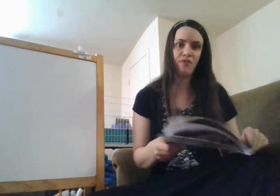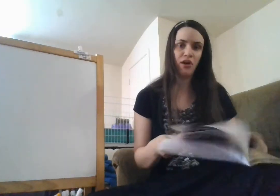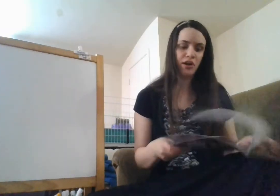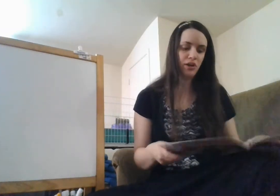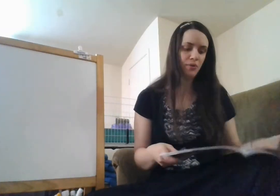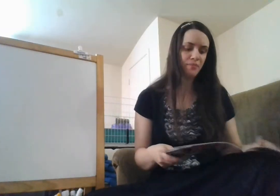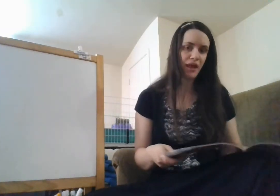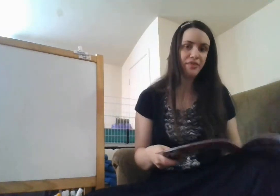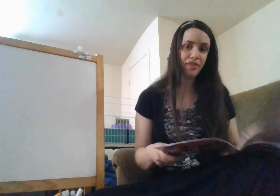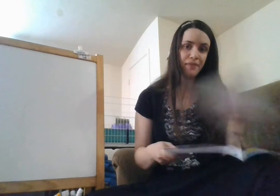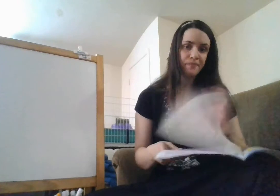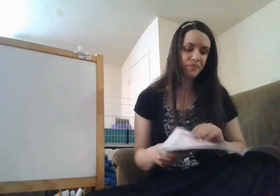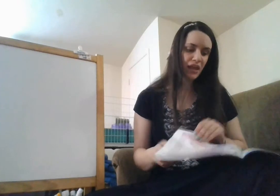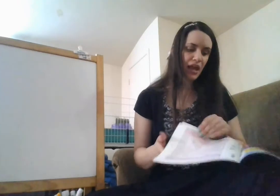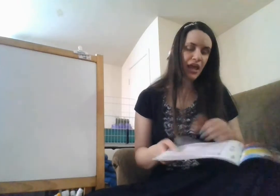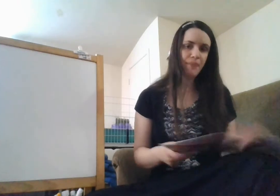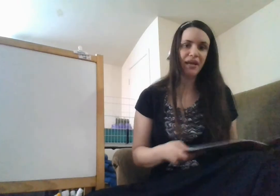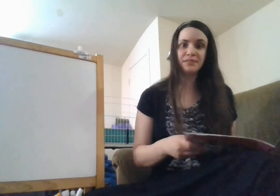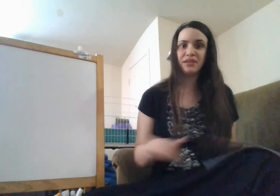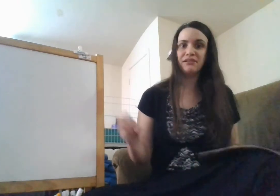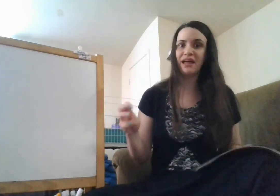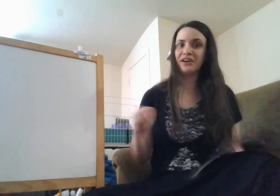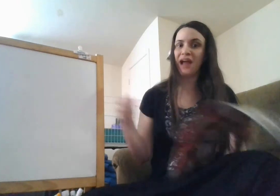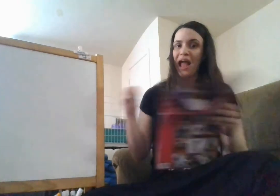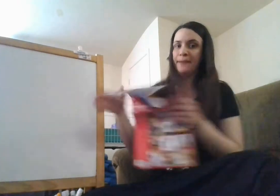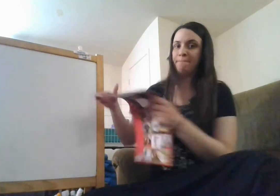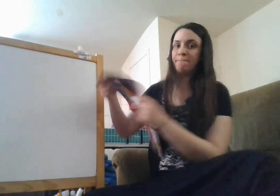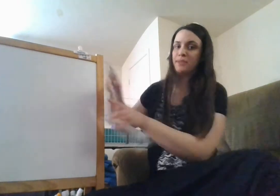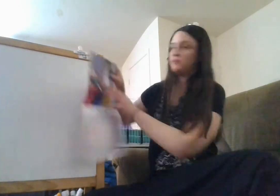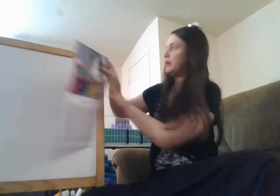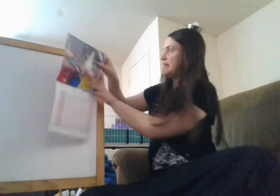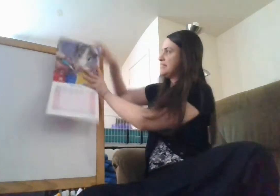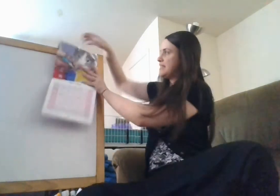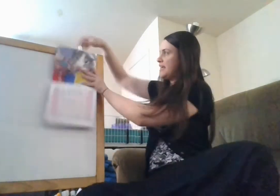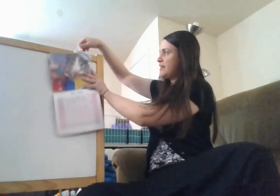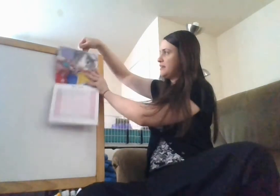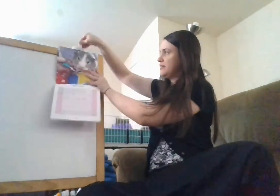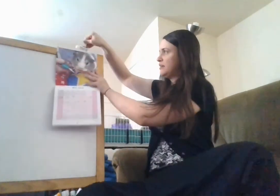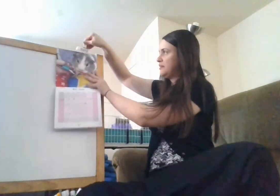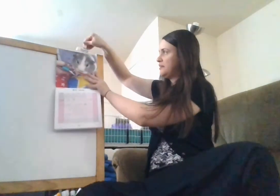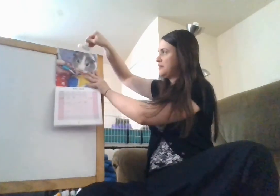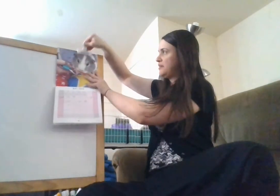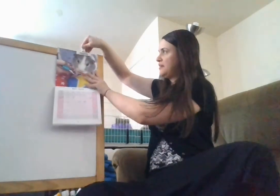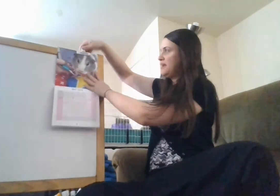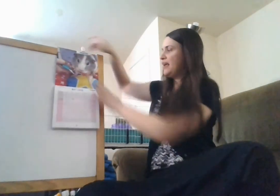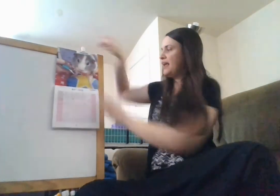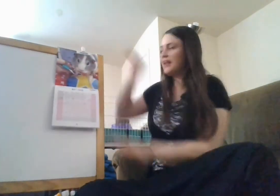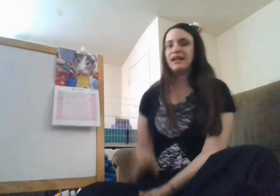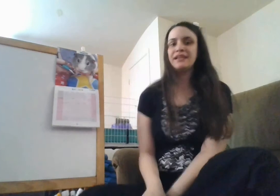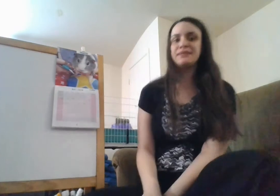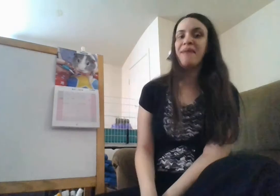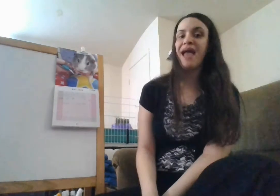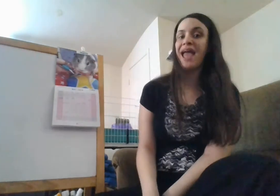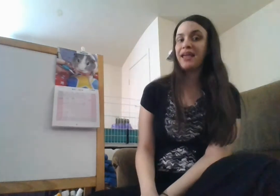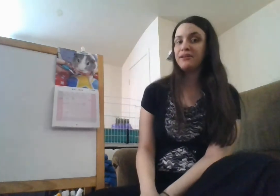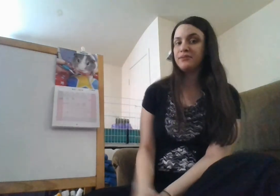our new month? It begins with the letter M. What is it? It is May. Can we